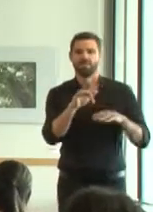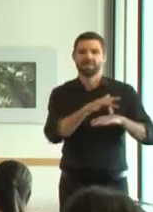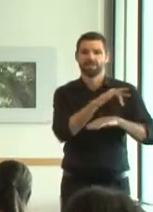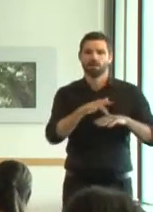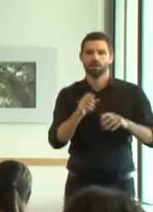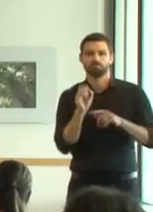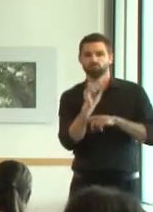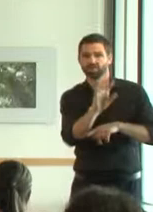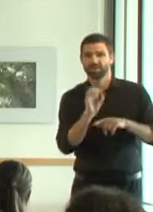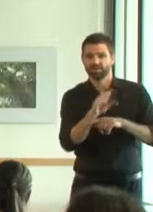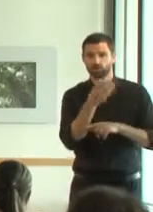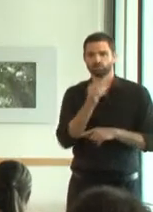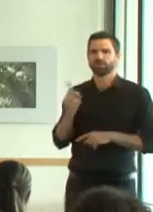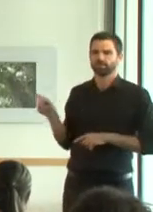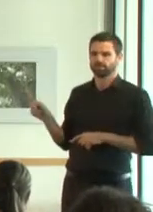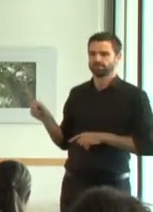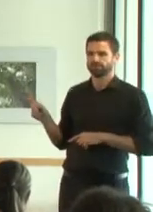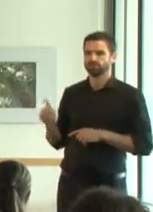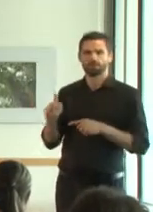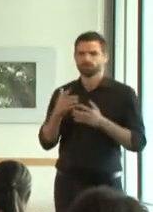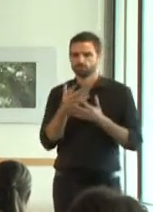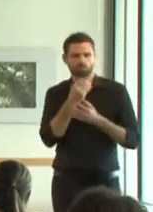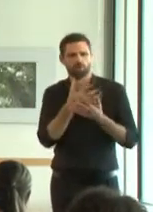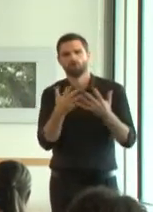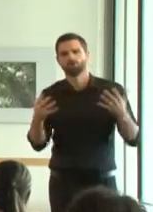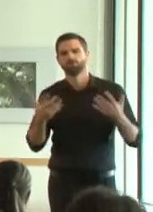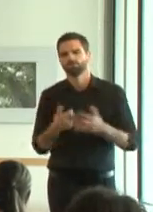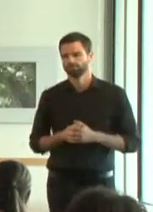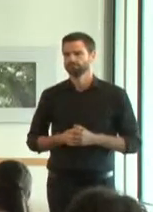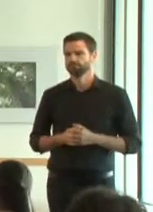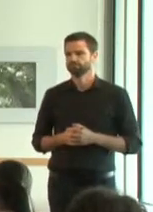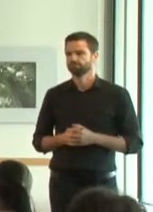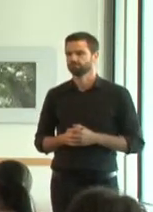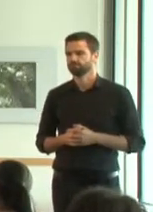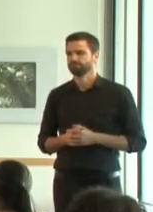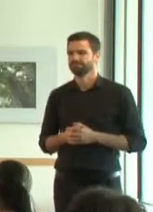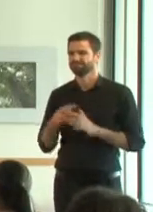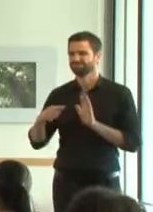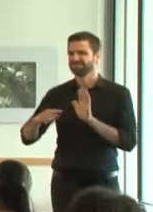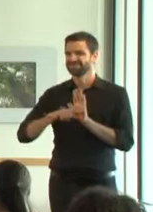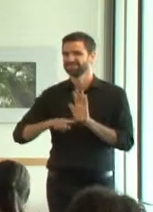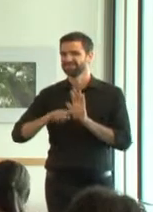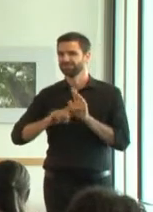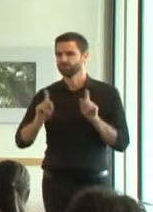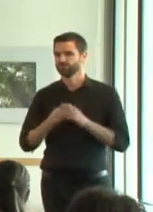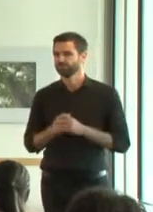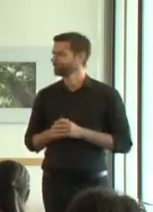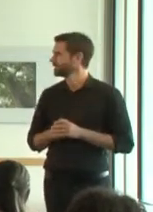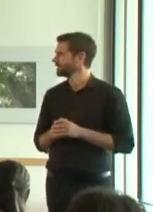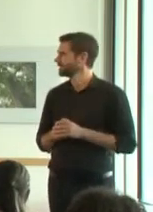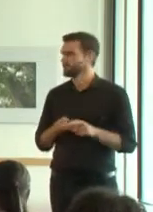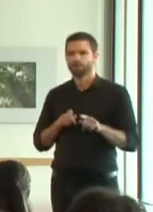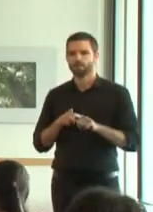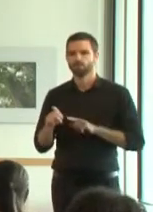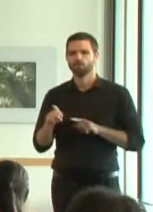cinema. So it's used all over the place, and it's starting to gain some traction. The cons, though, it's not native to most